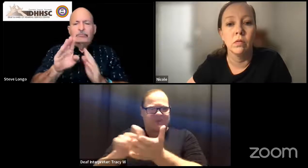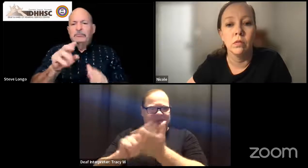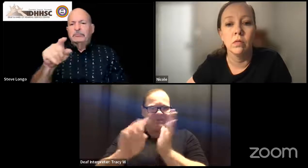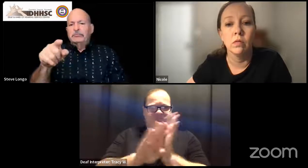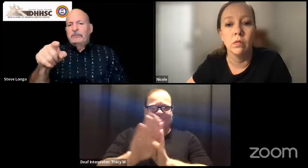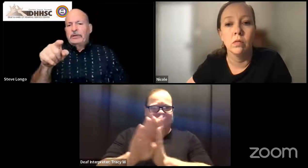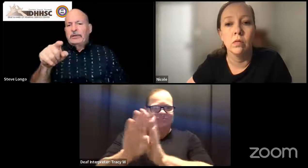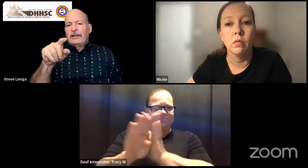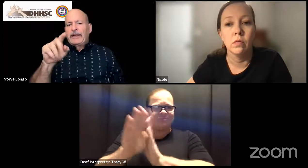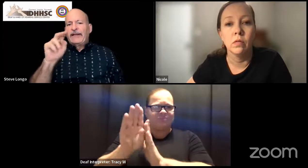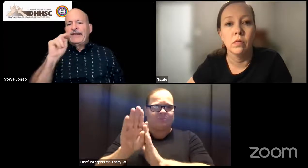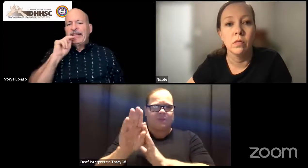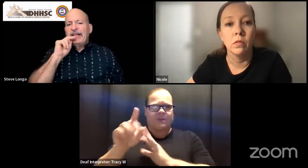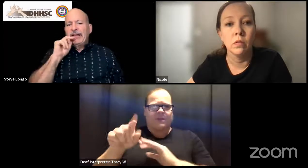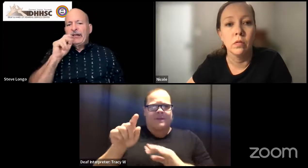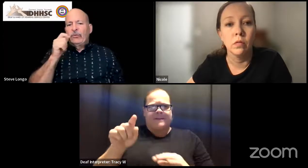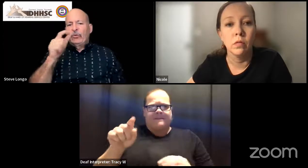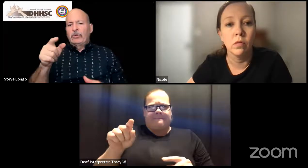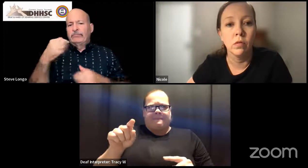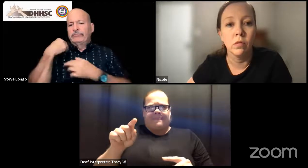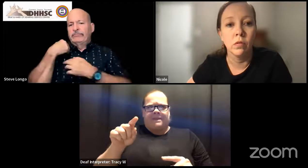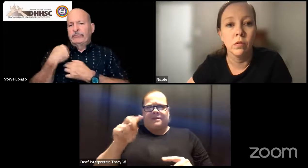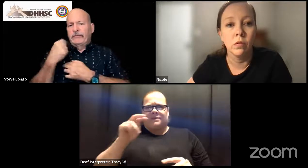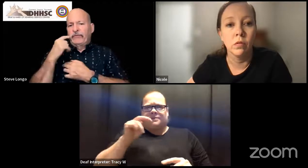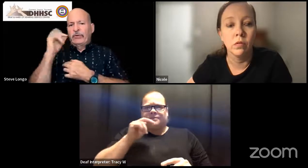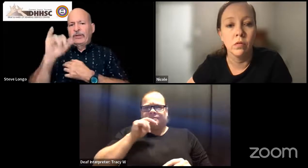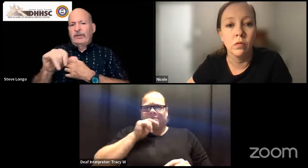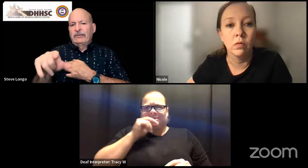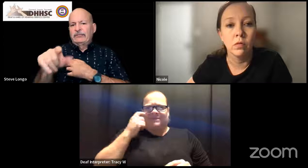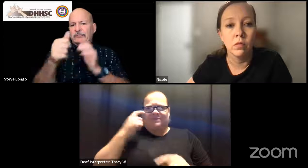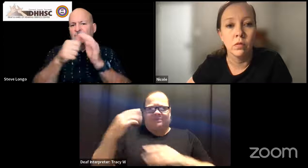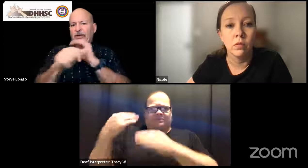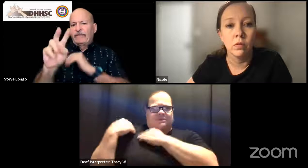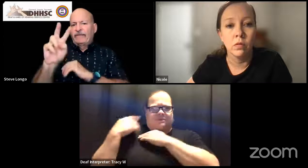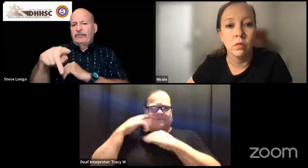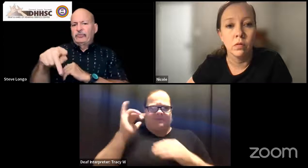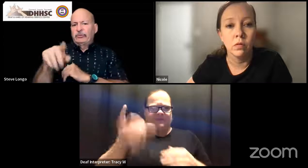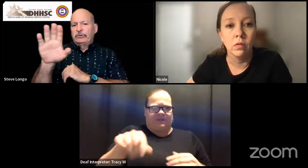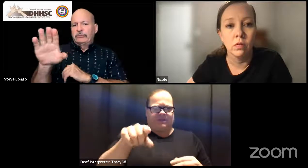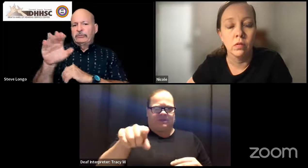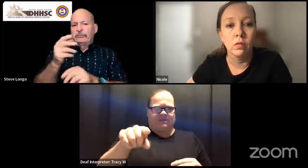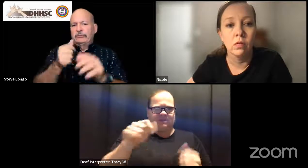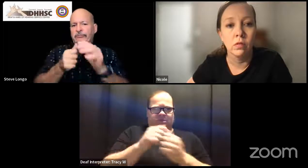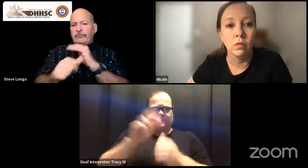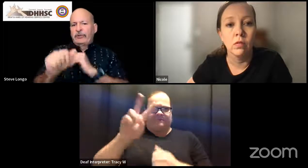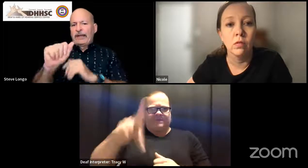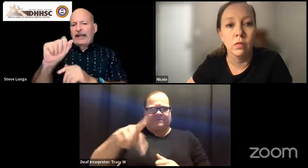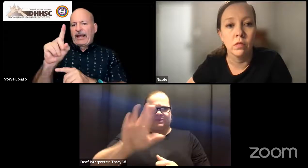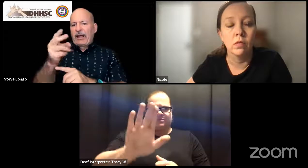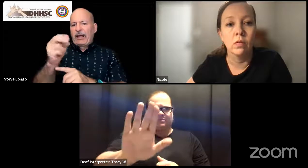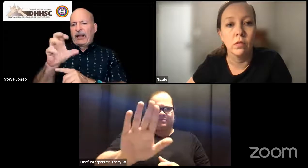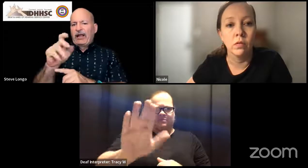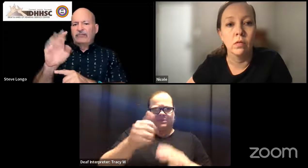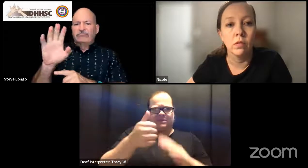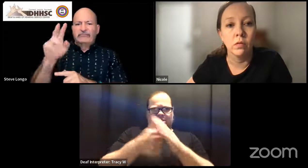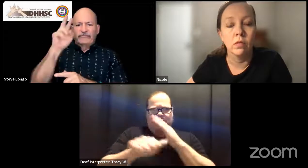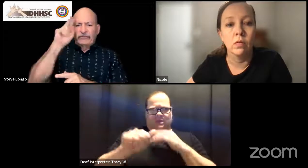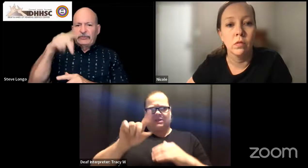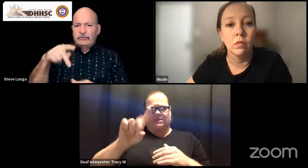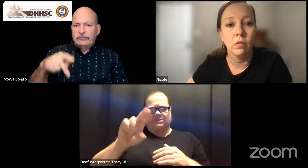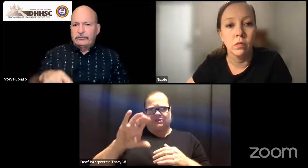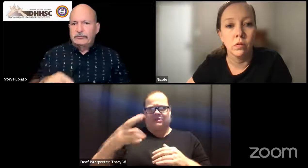with grievances would be ad hoc. And that would be under the jurisdiction